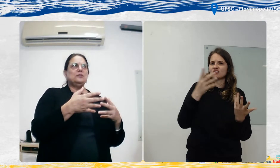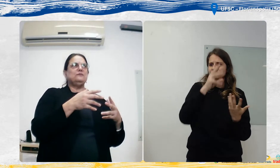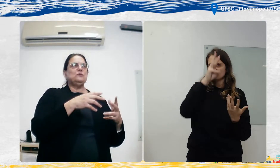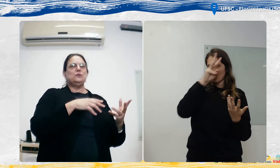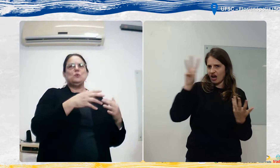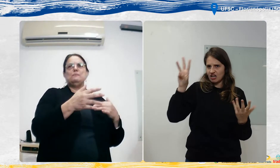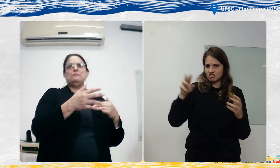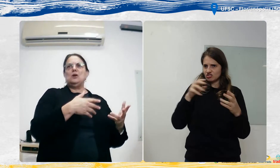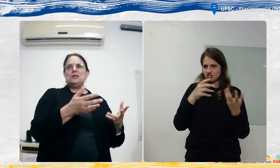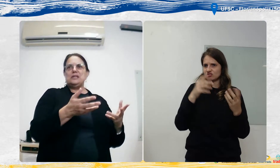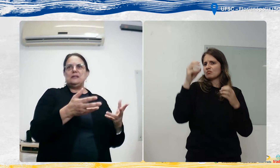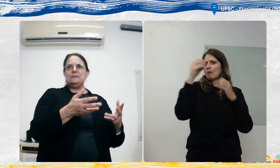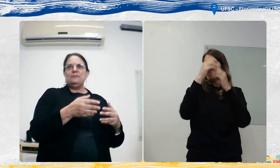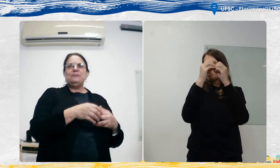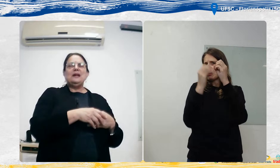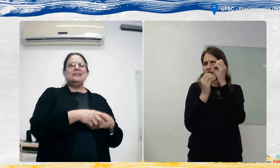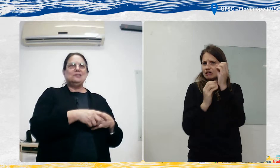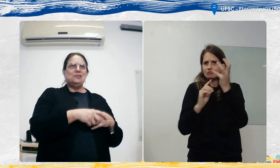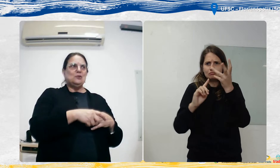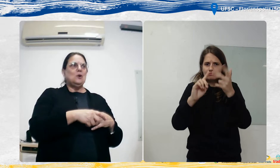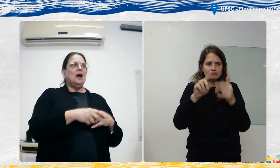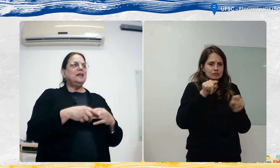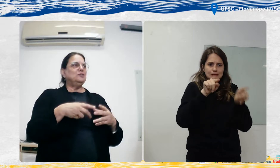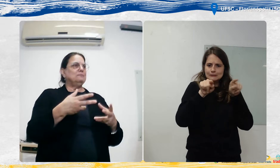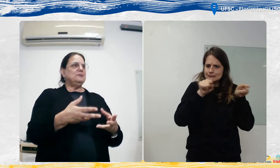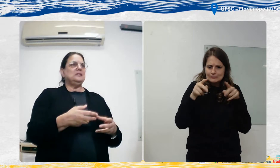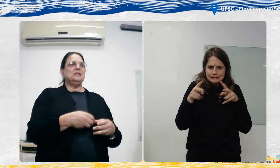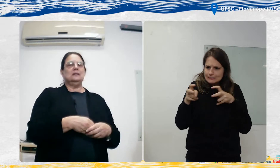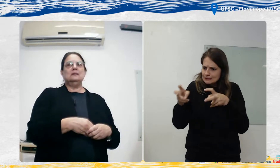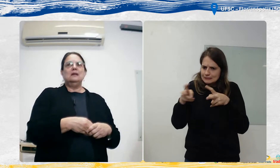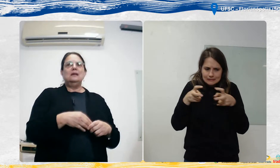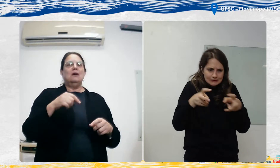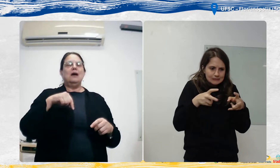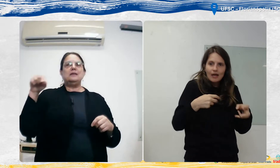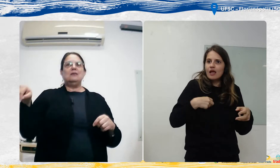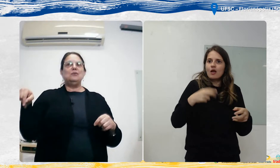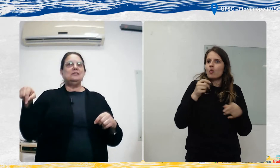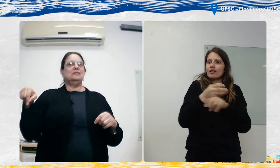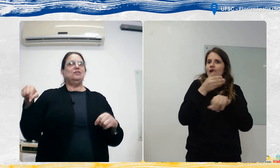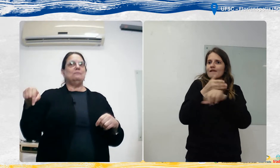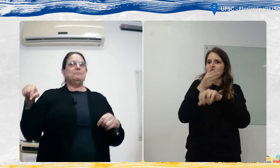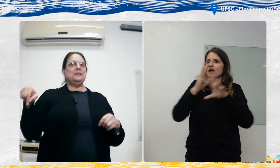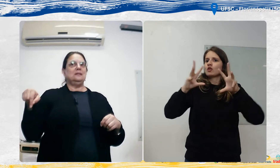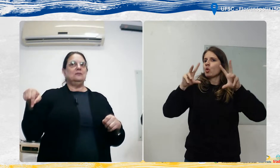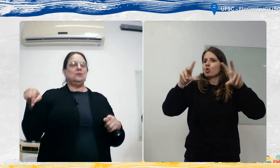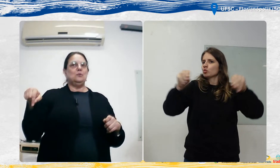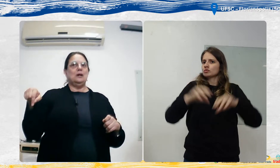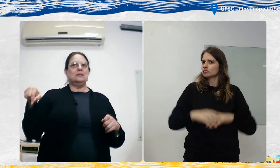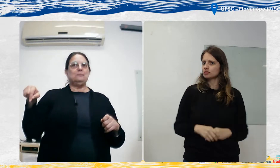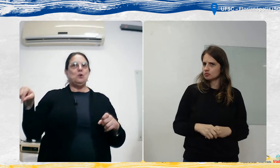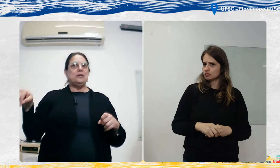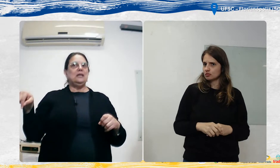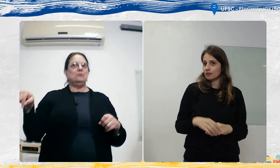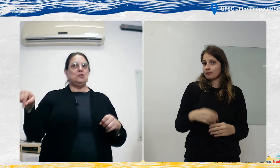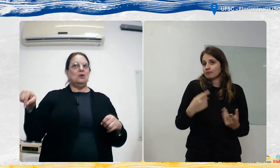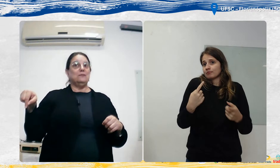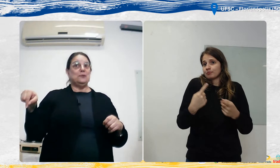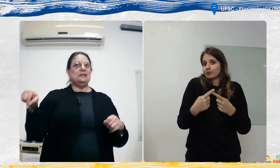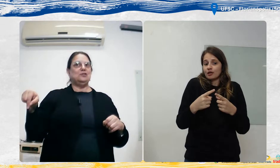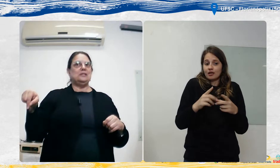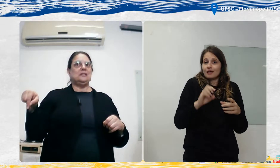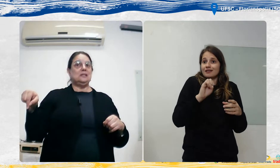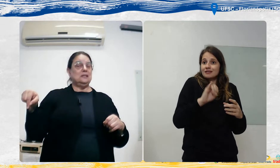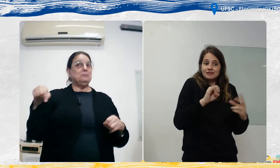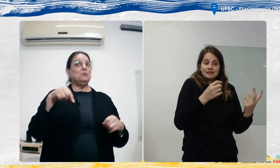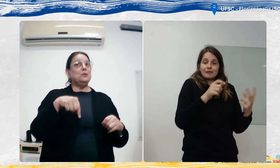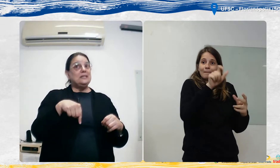of philosophers were blogging. And so I jumped in. I couldn't jump into a spoken language